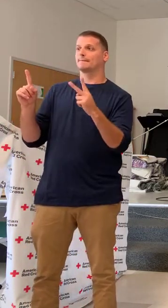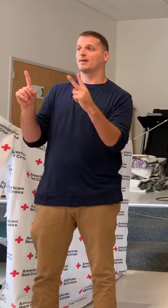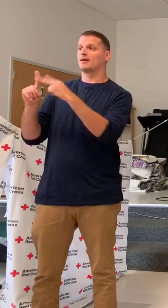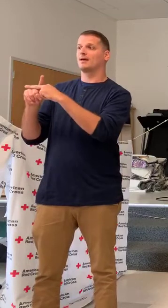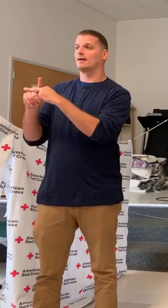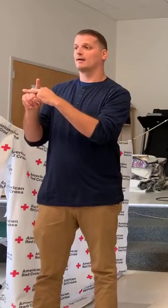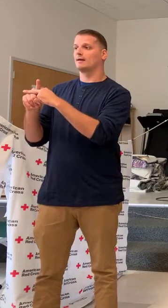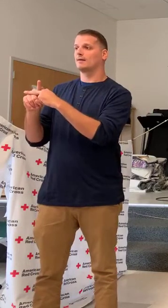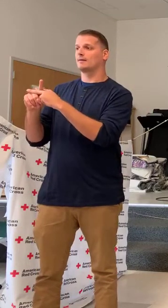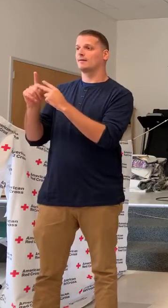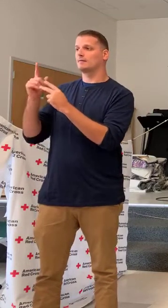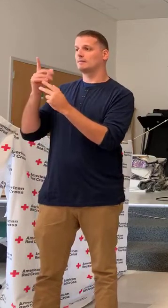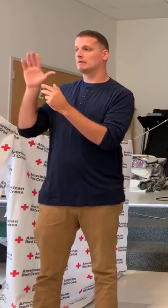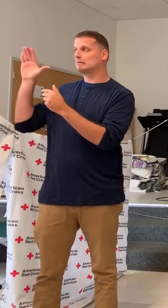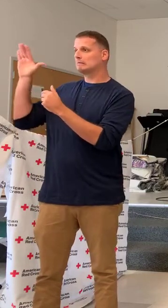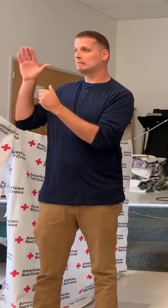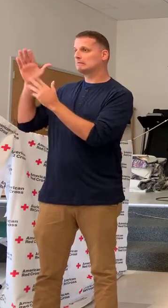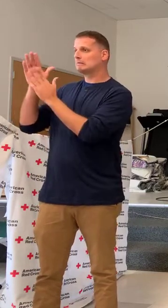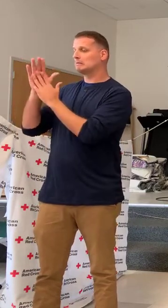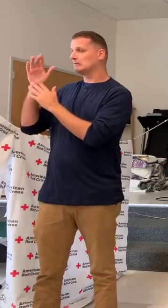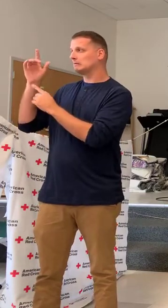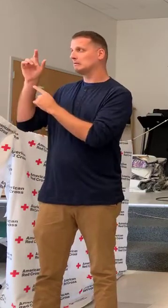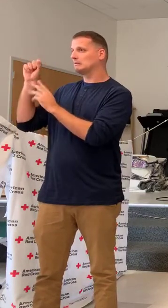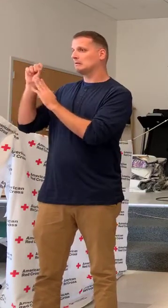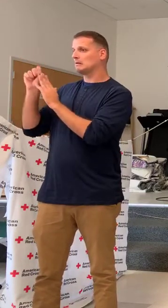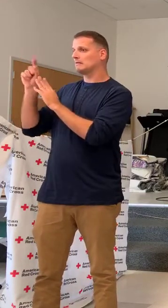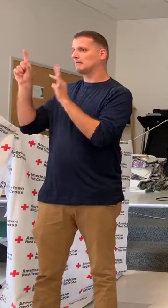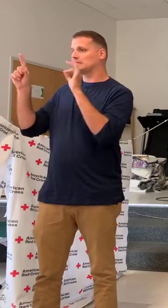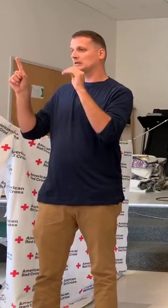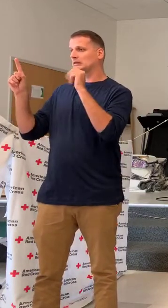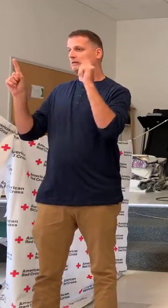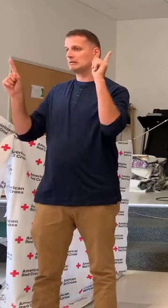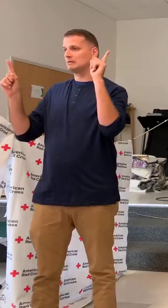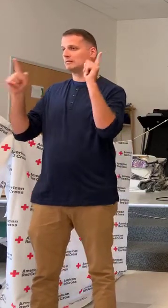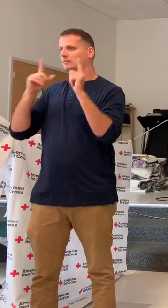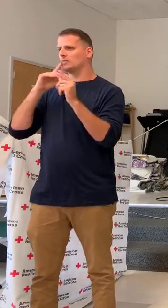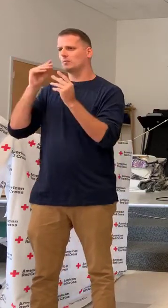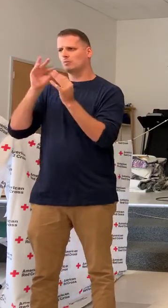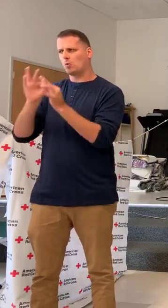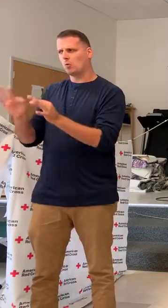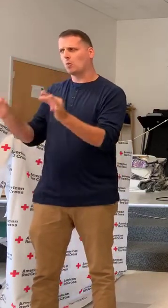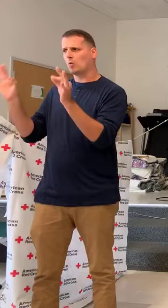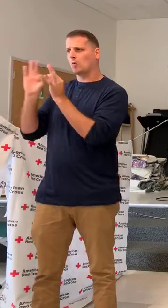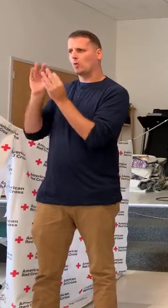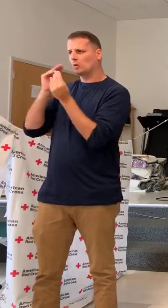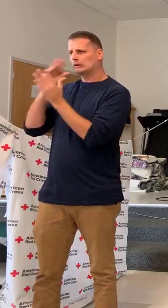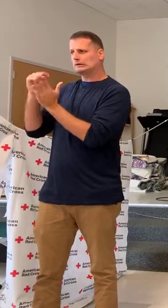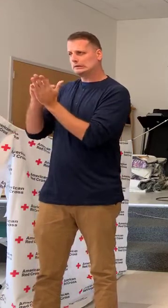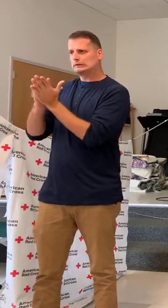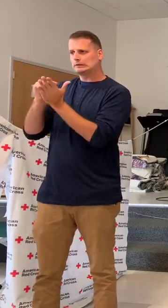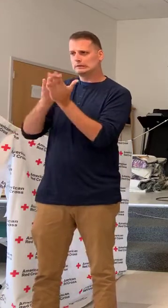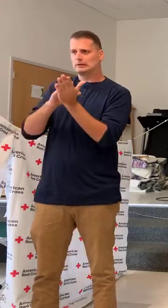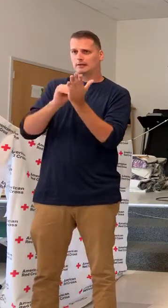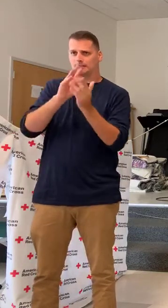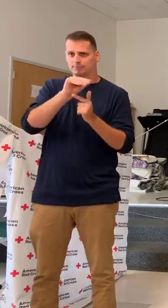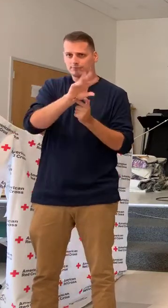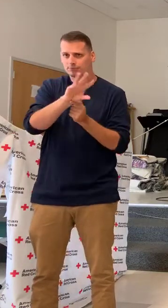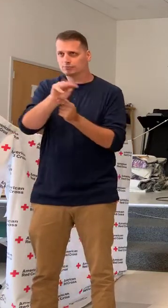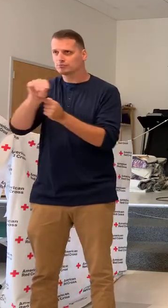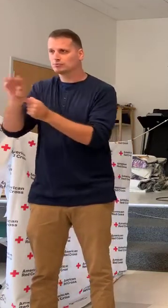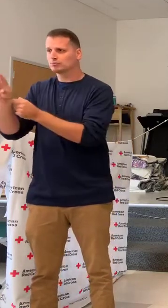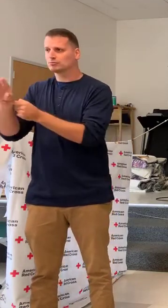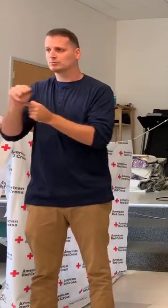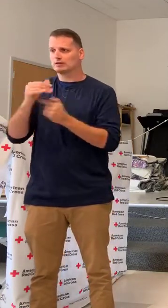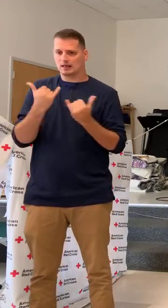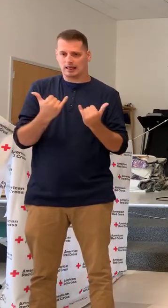FEMA assistance. So the main thing is document everything you do. Take pictures now, take pictures when you're